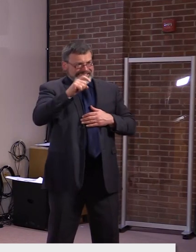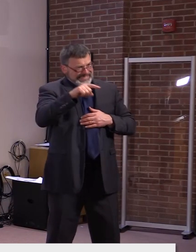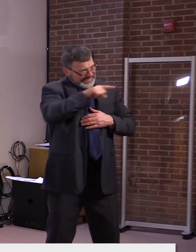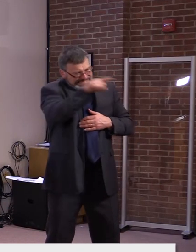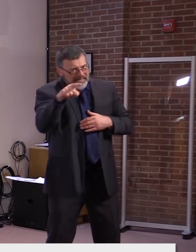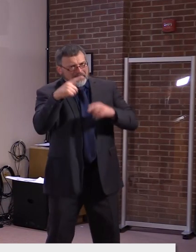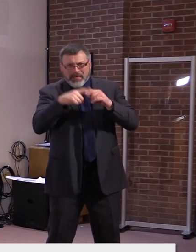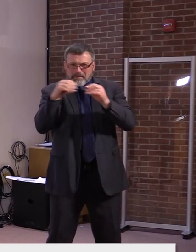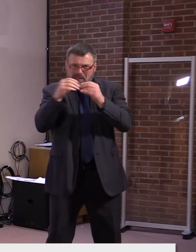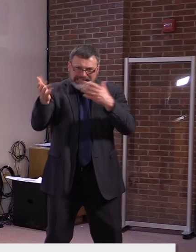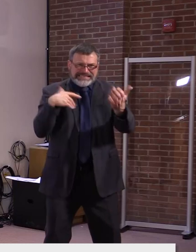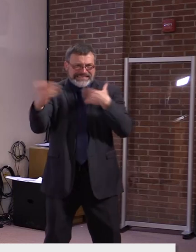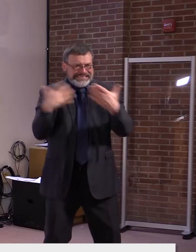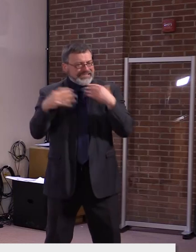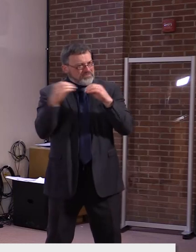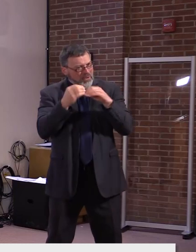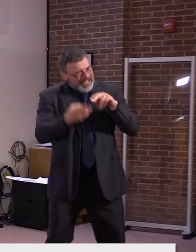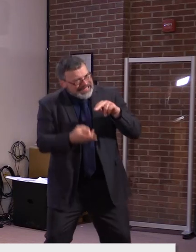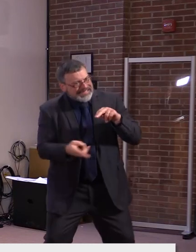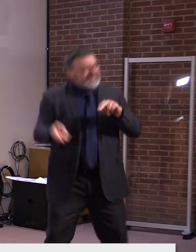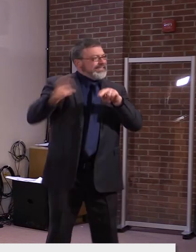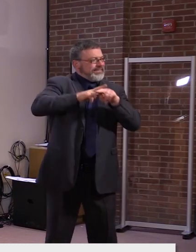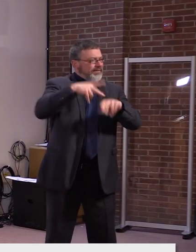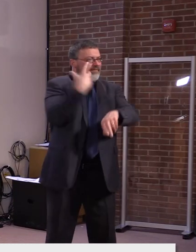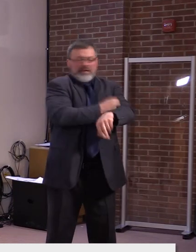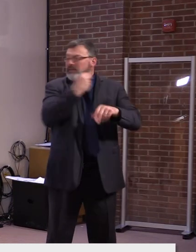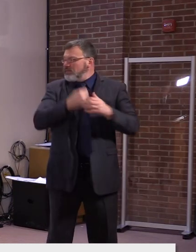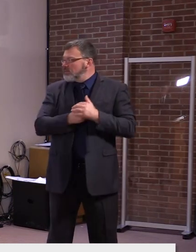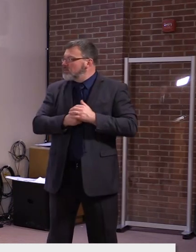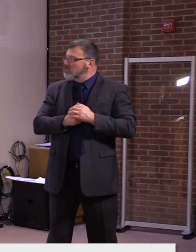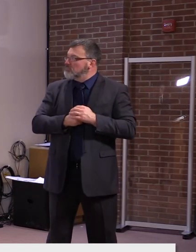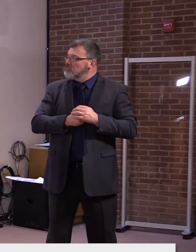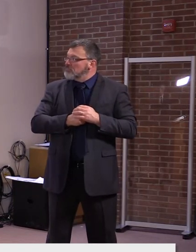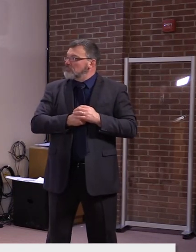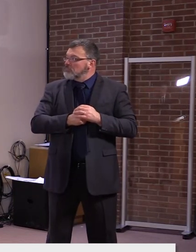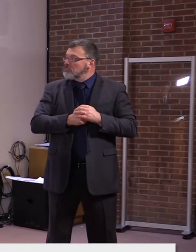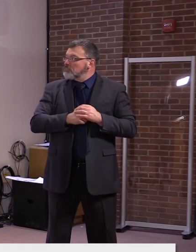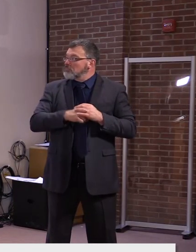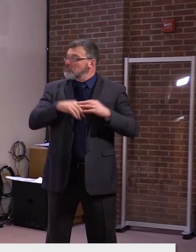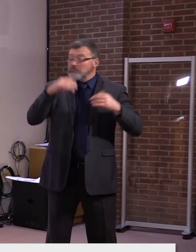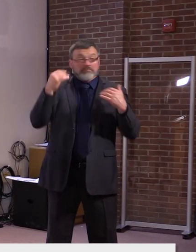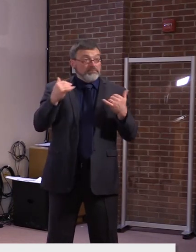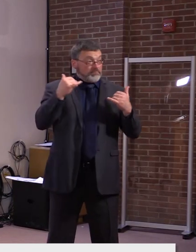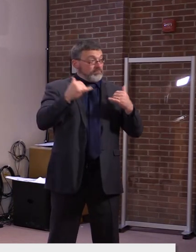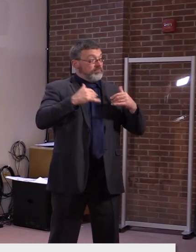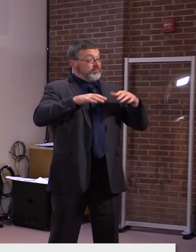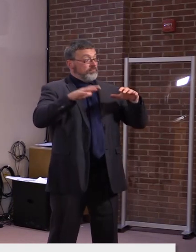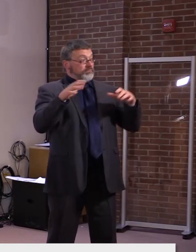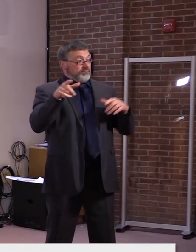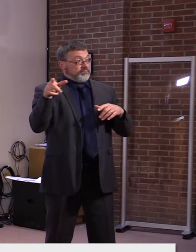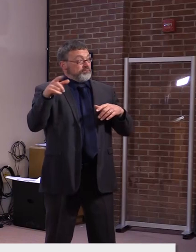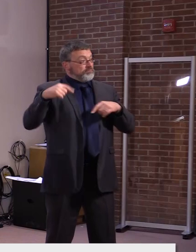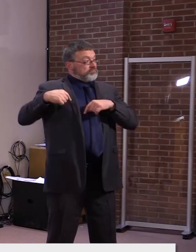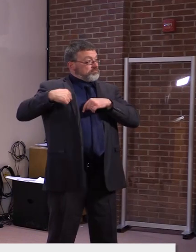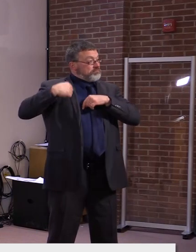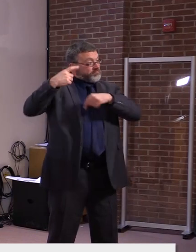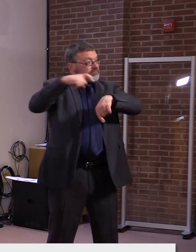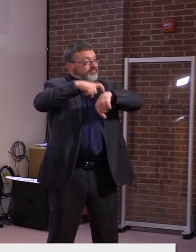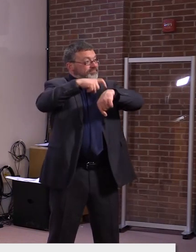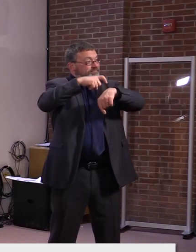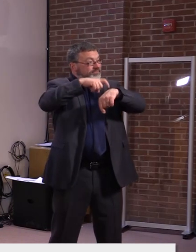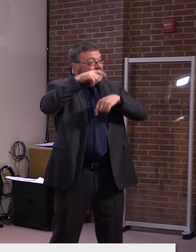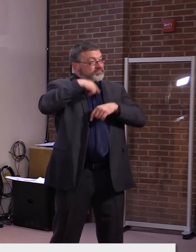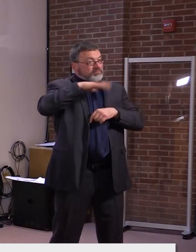that push. For the first time this week, we're also seeing a glimpse on the next slide of where the country stands in terms